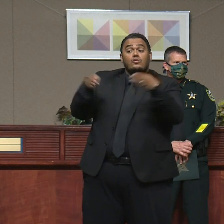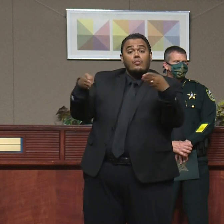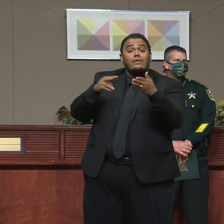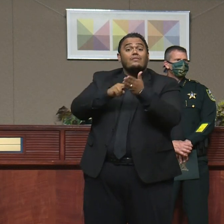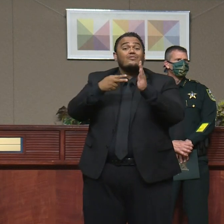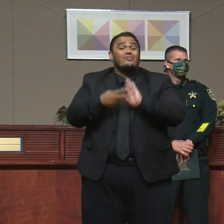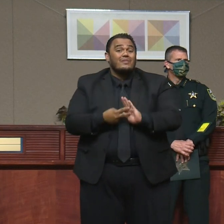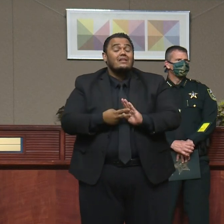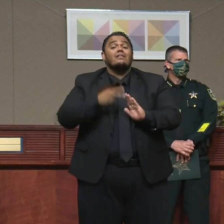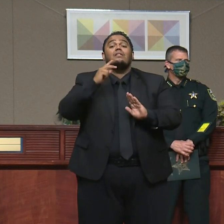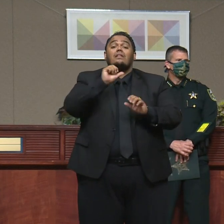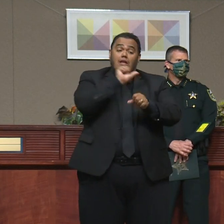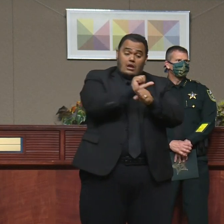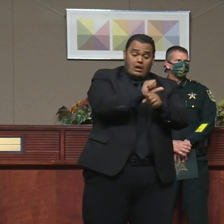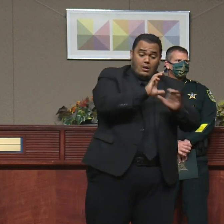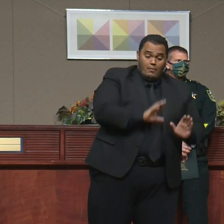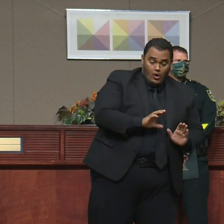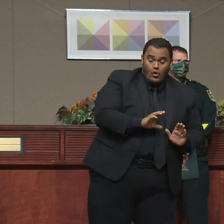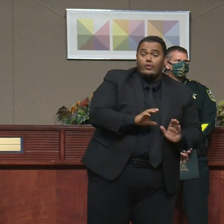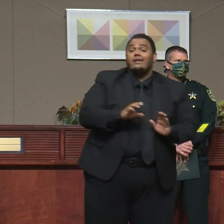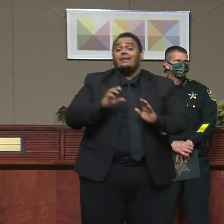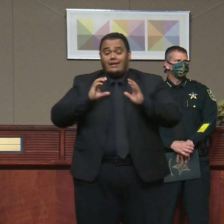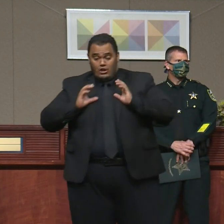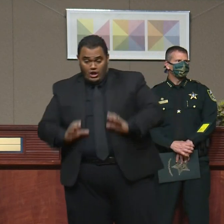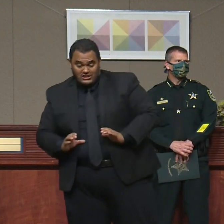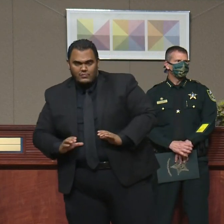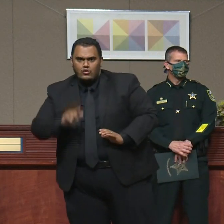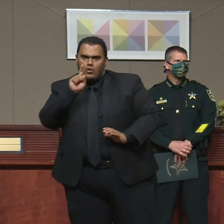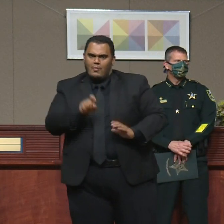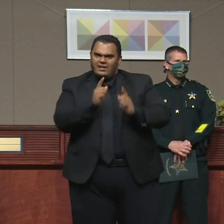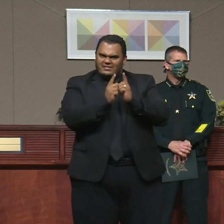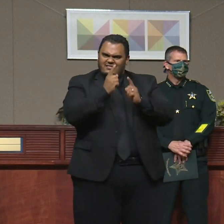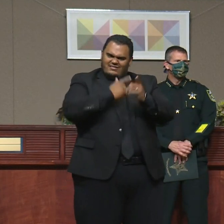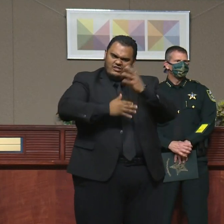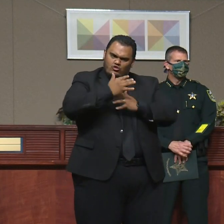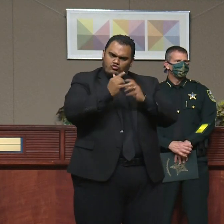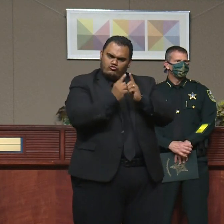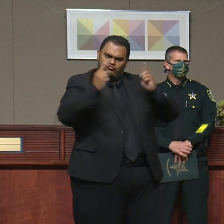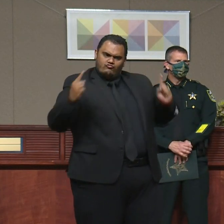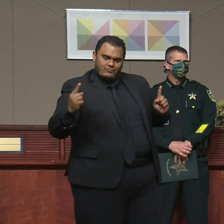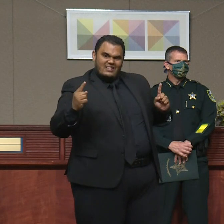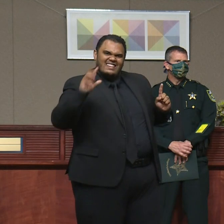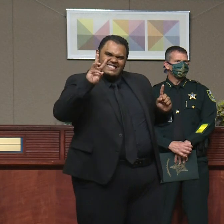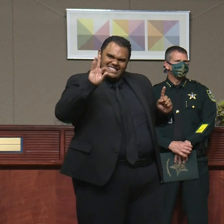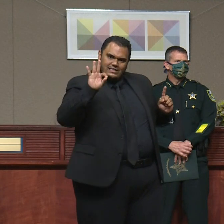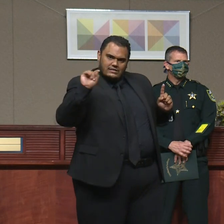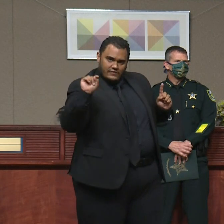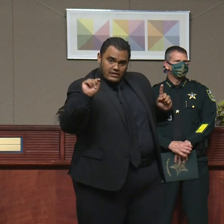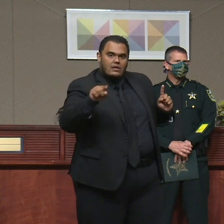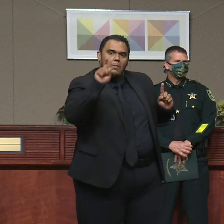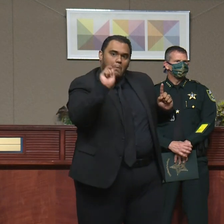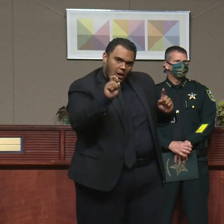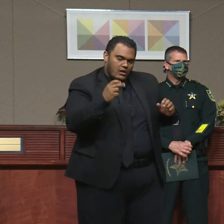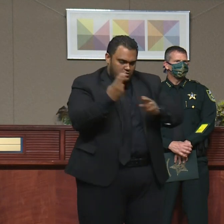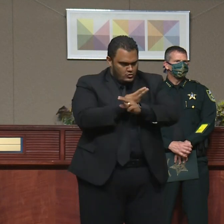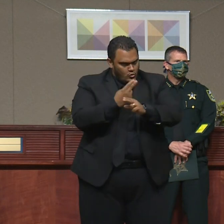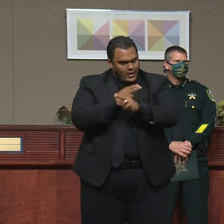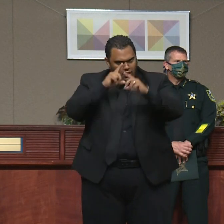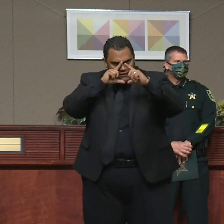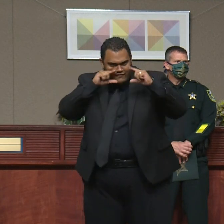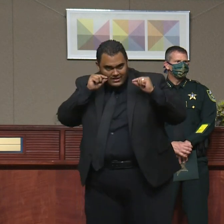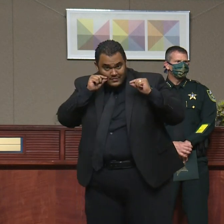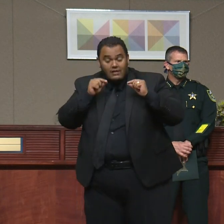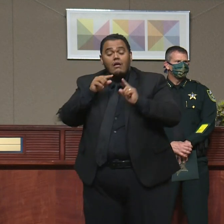within 6 feet of one another, they must wear a mask, a face mask or covering, unless the wearing